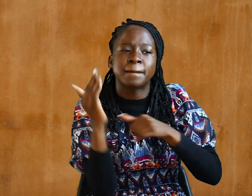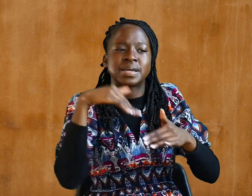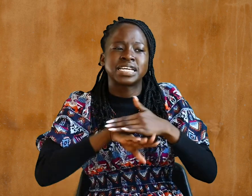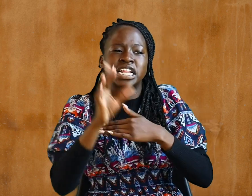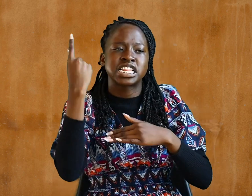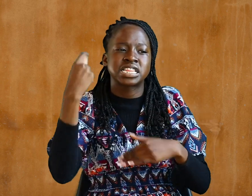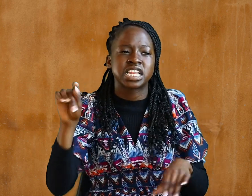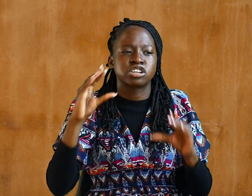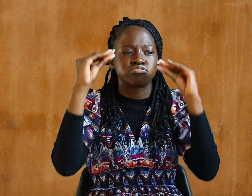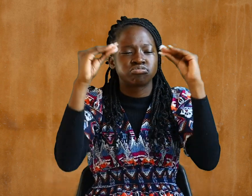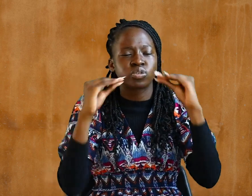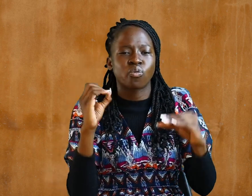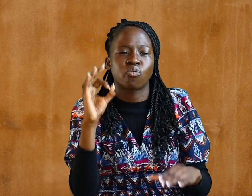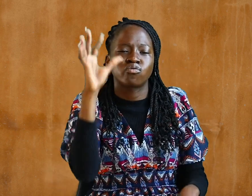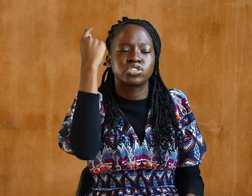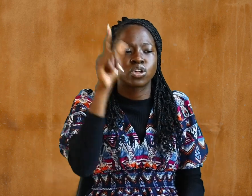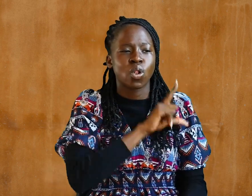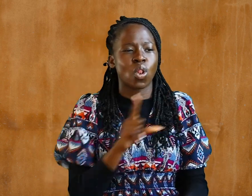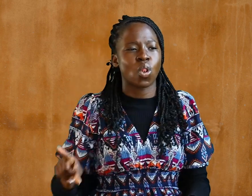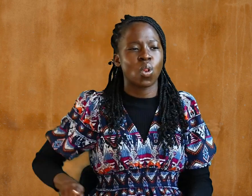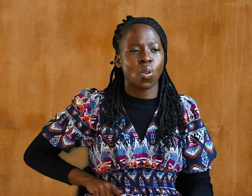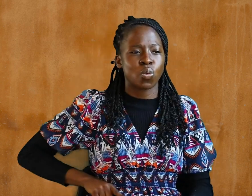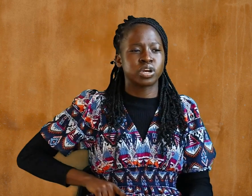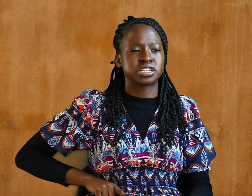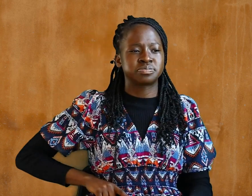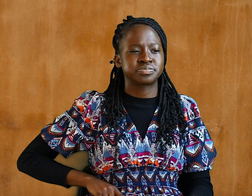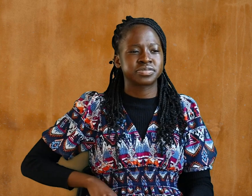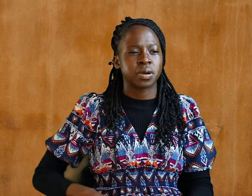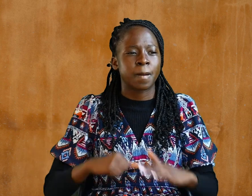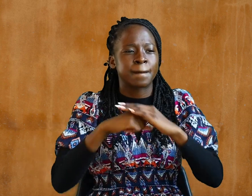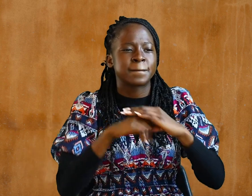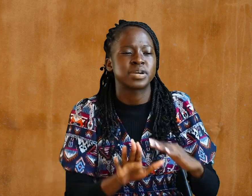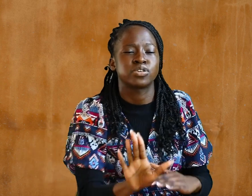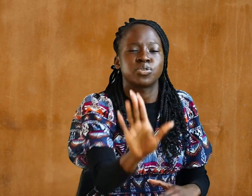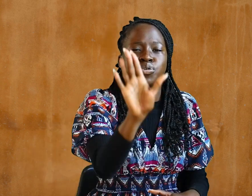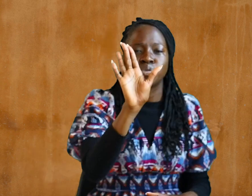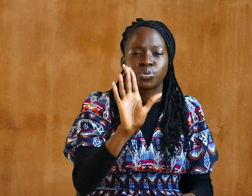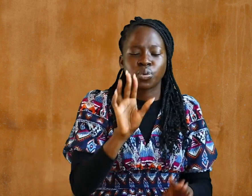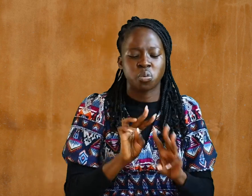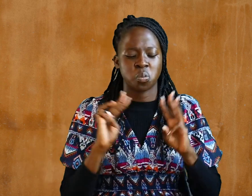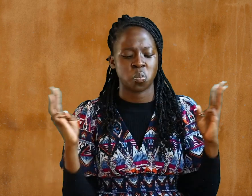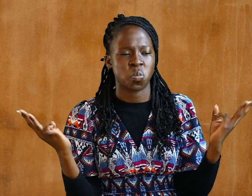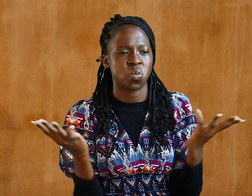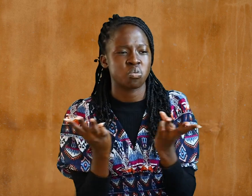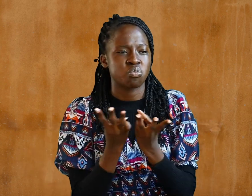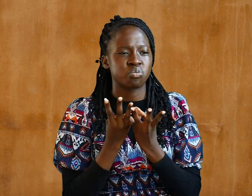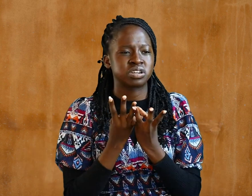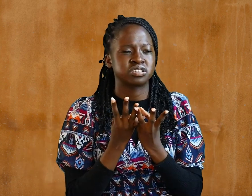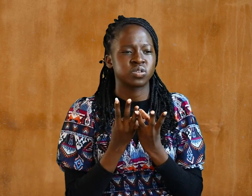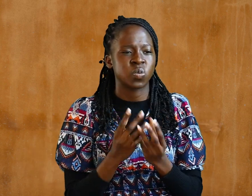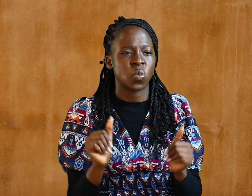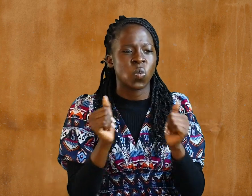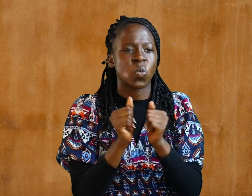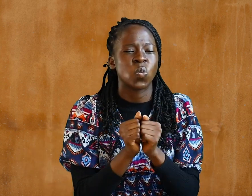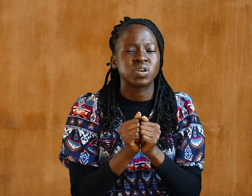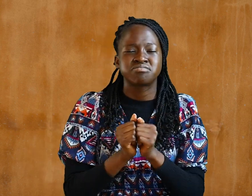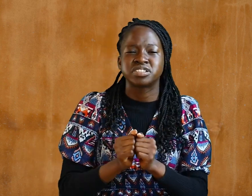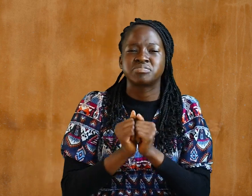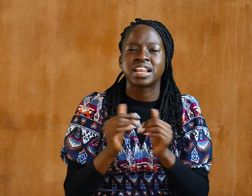Lord. Slaves, obey your earthly masters with respect and fear, and